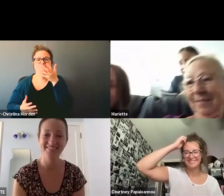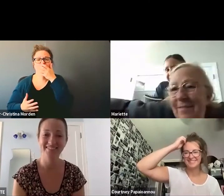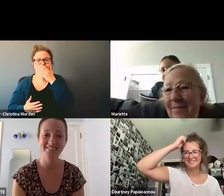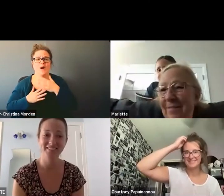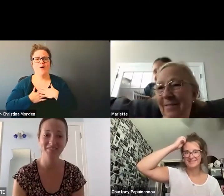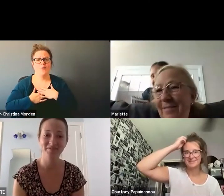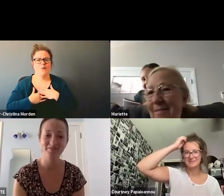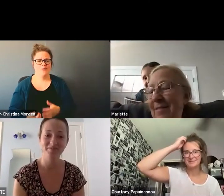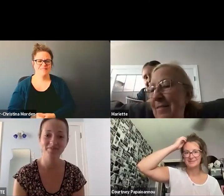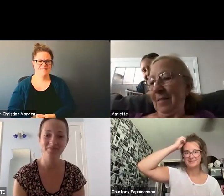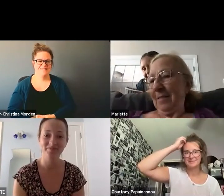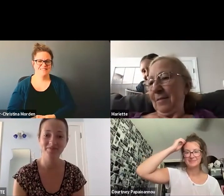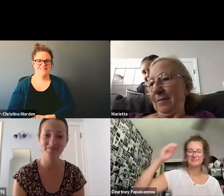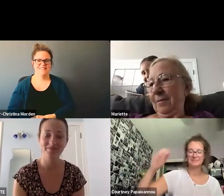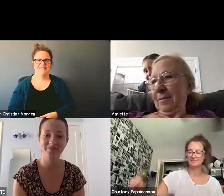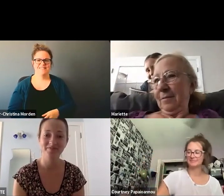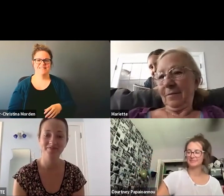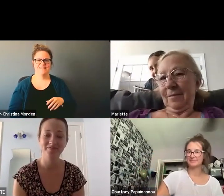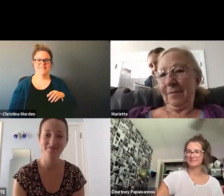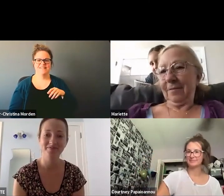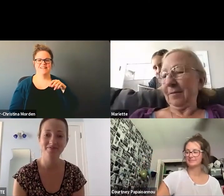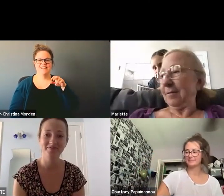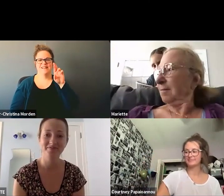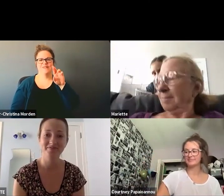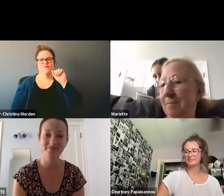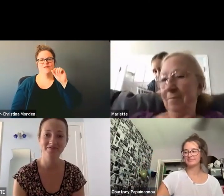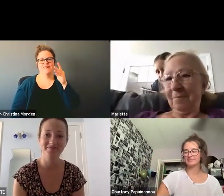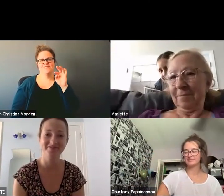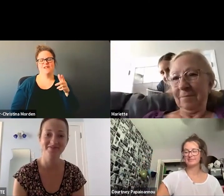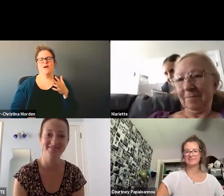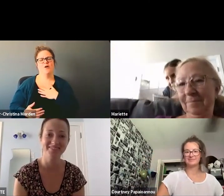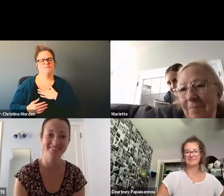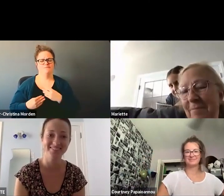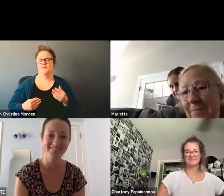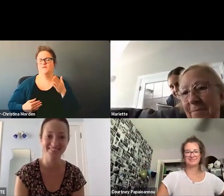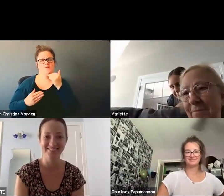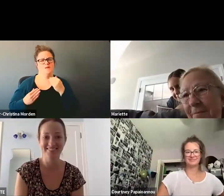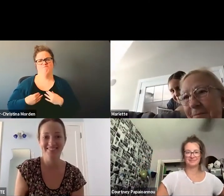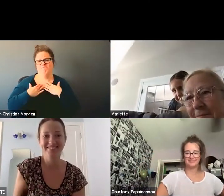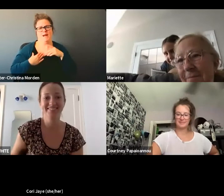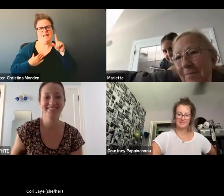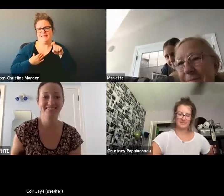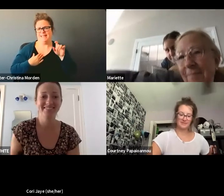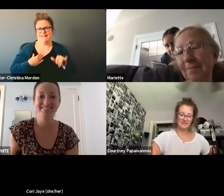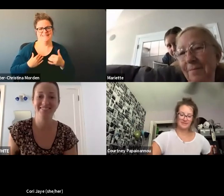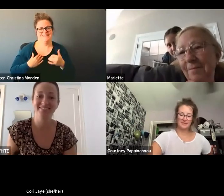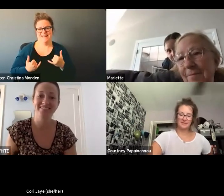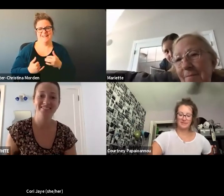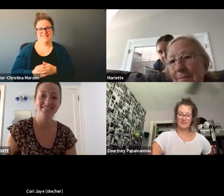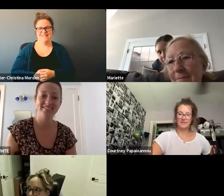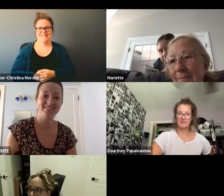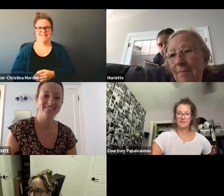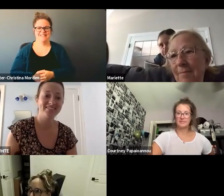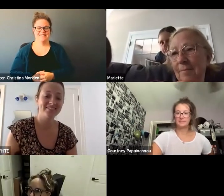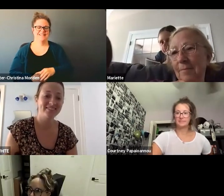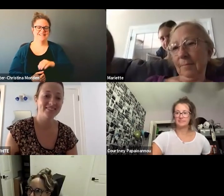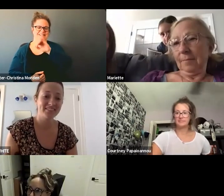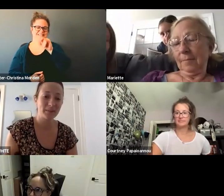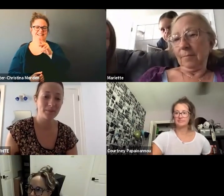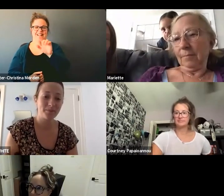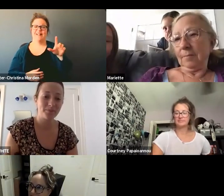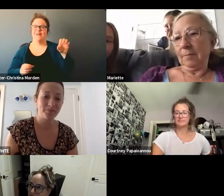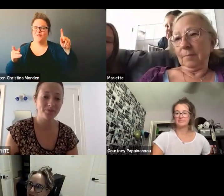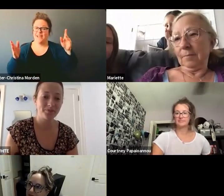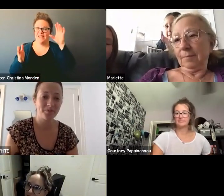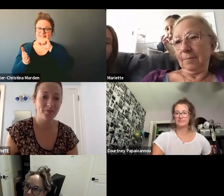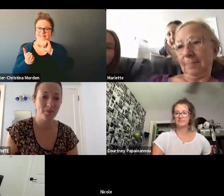my Oh, this is the heartwarming content that I need right now. Thank you. Well, I think we'll wrap it up. Thank